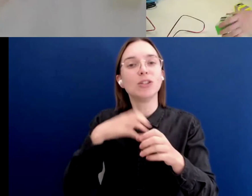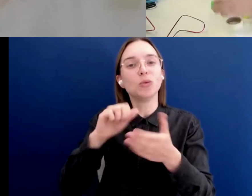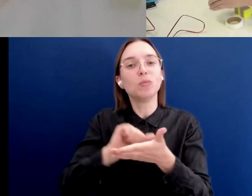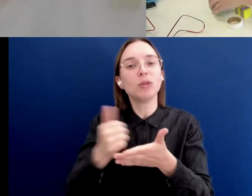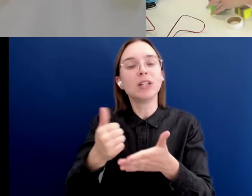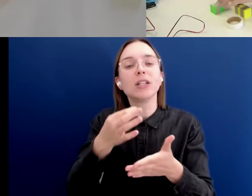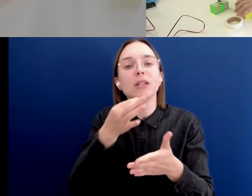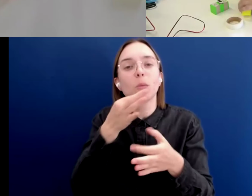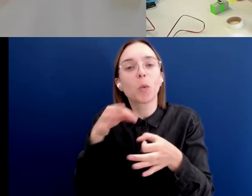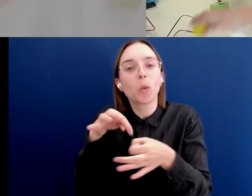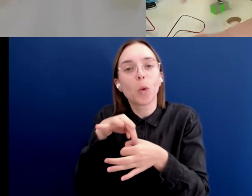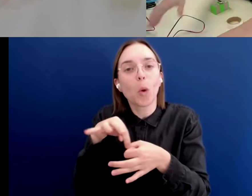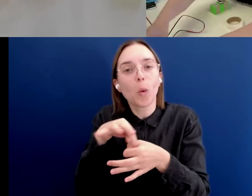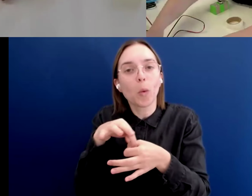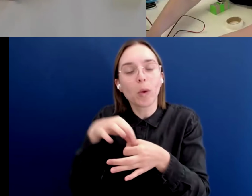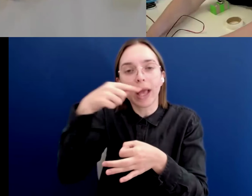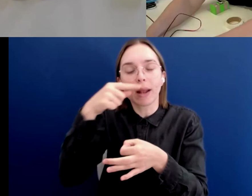next.